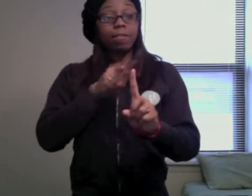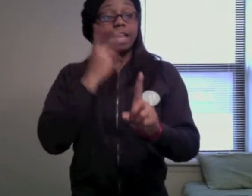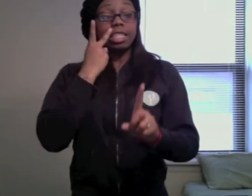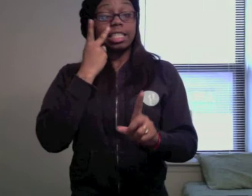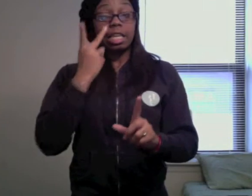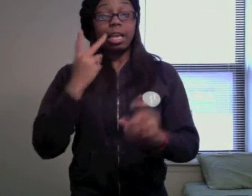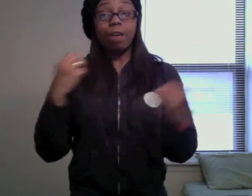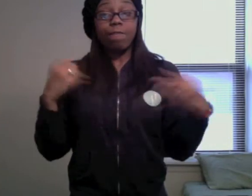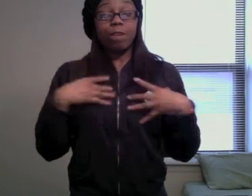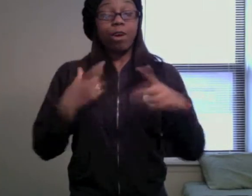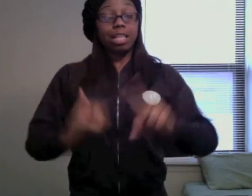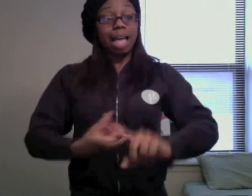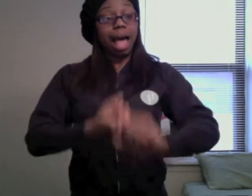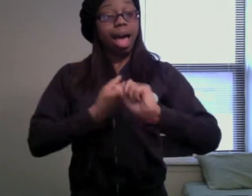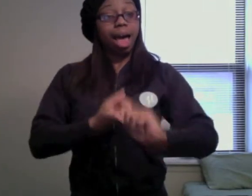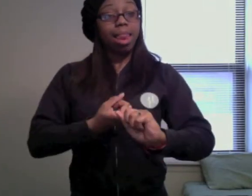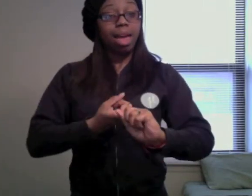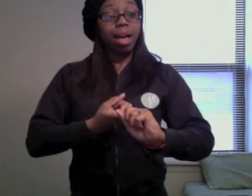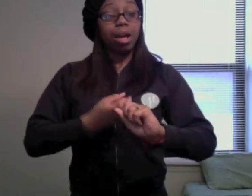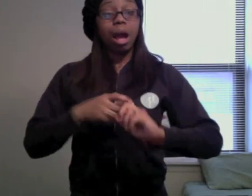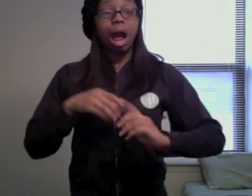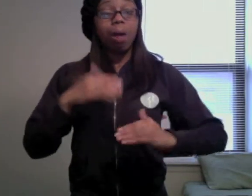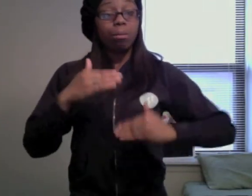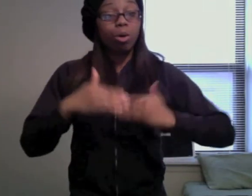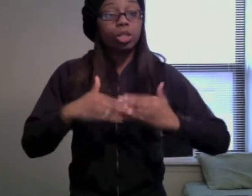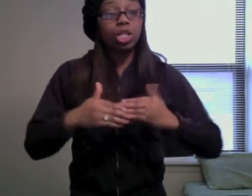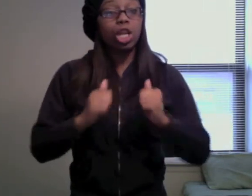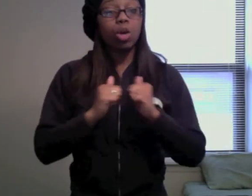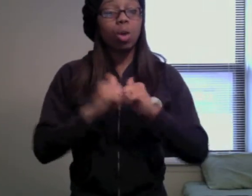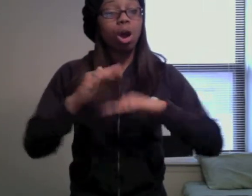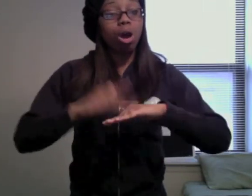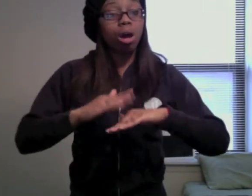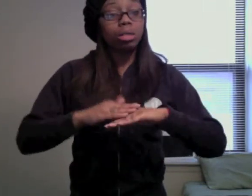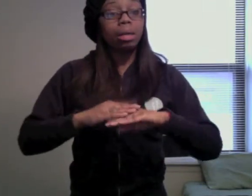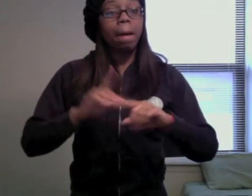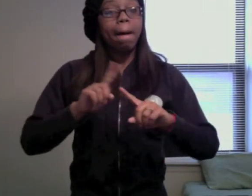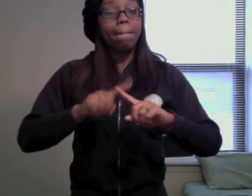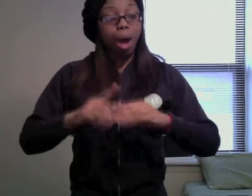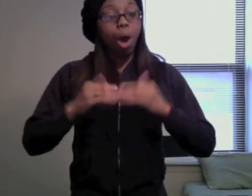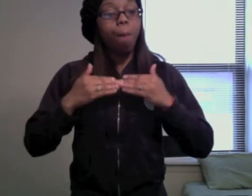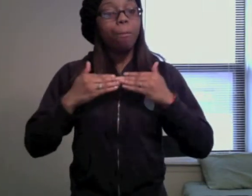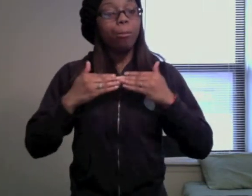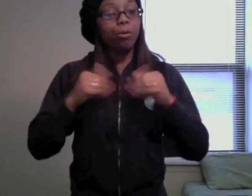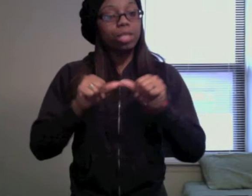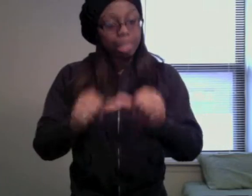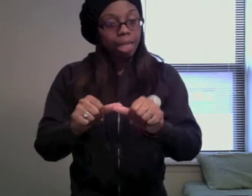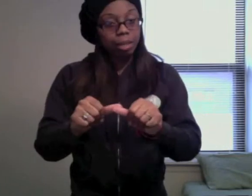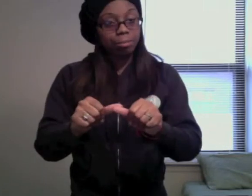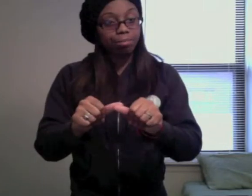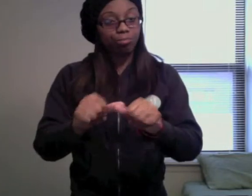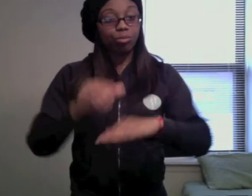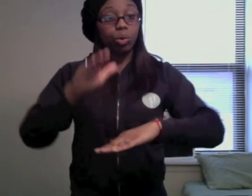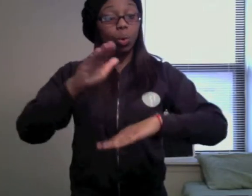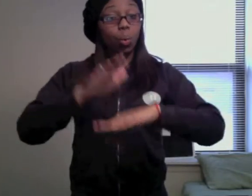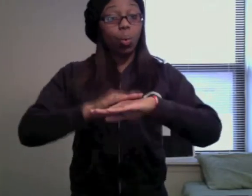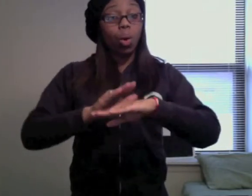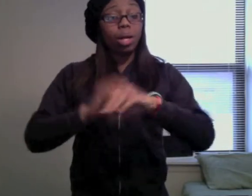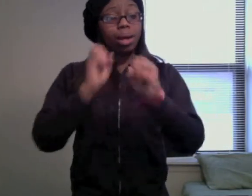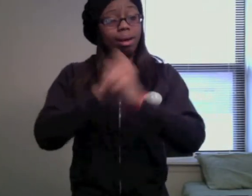us, proceed with caution, but proceed. A warning, if you will, that says clearly and boldly,